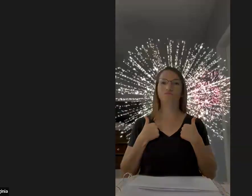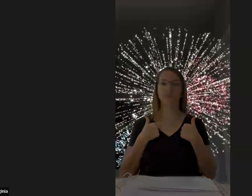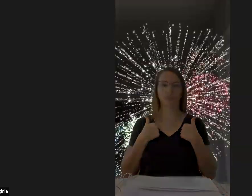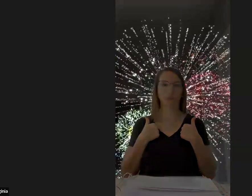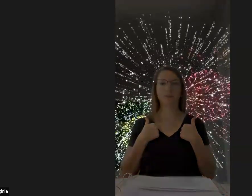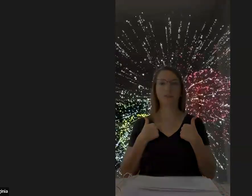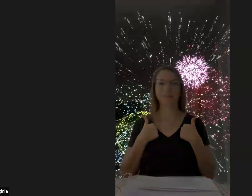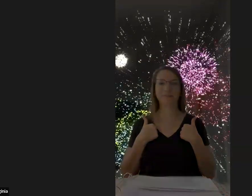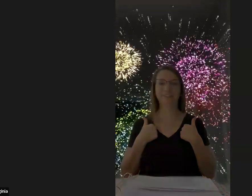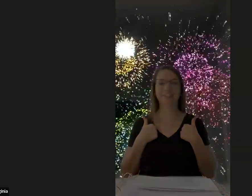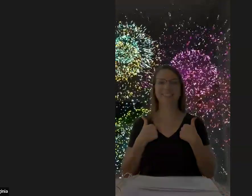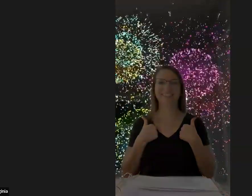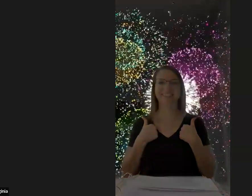there we go again.